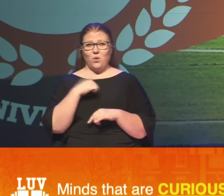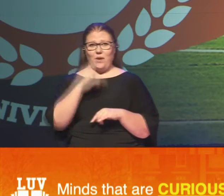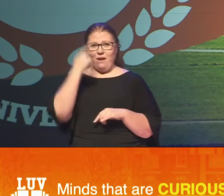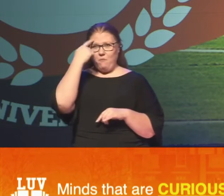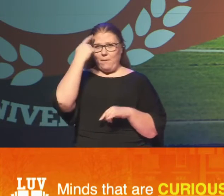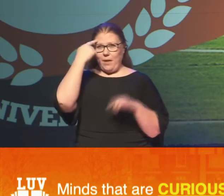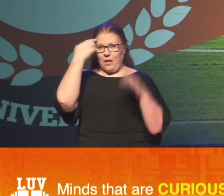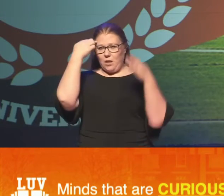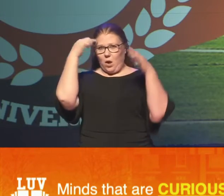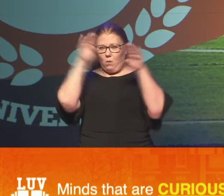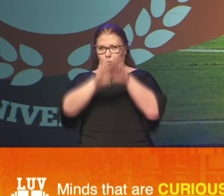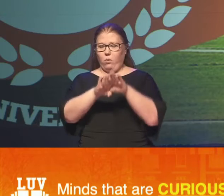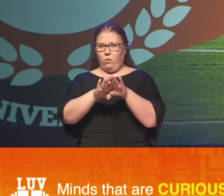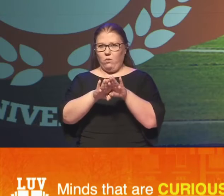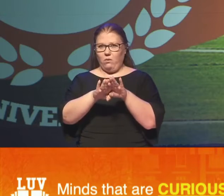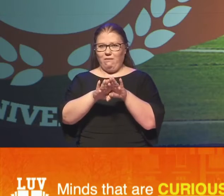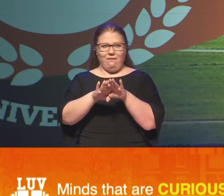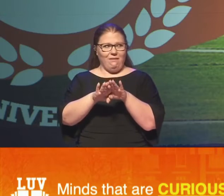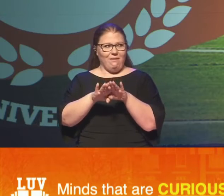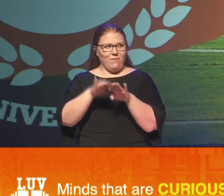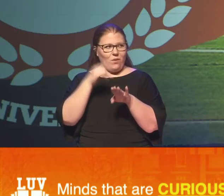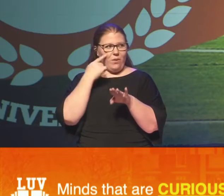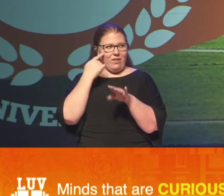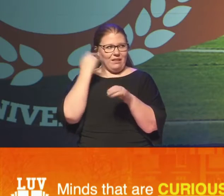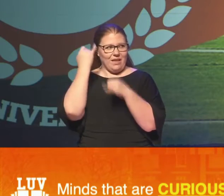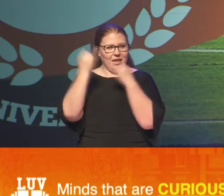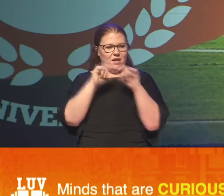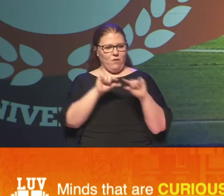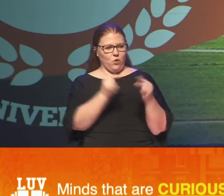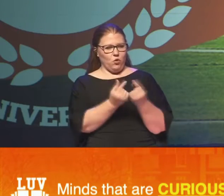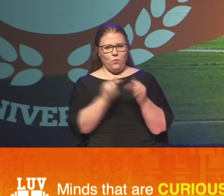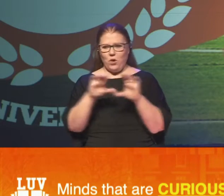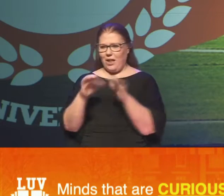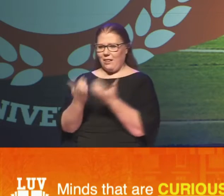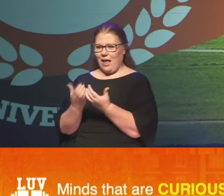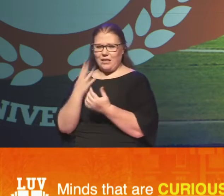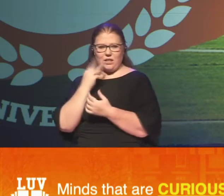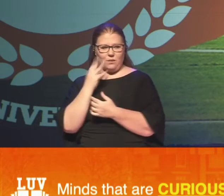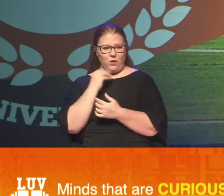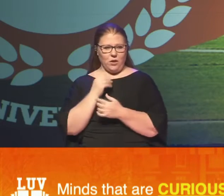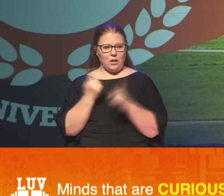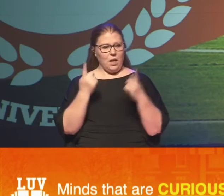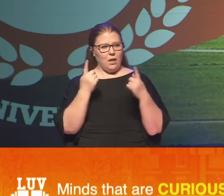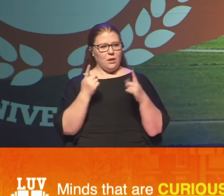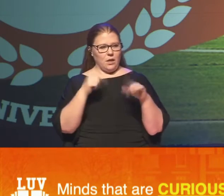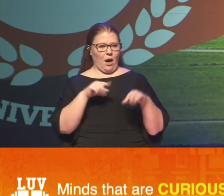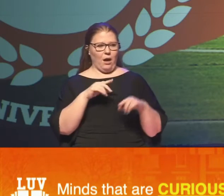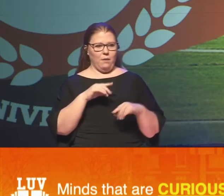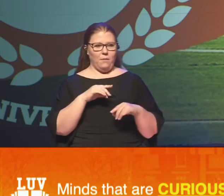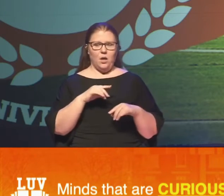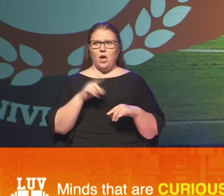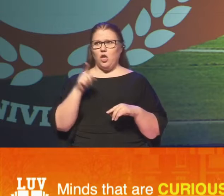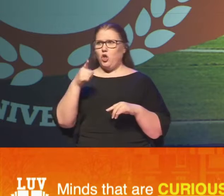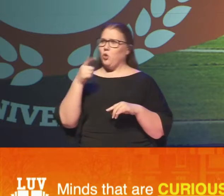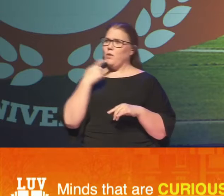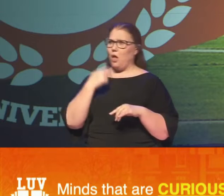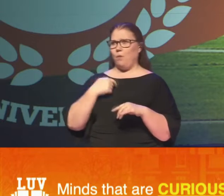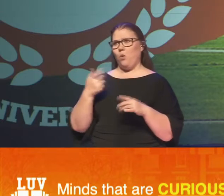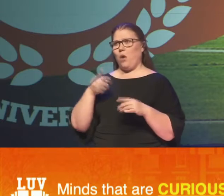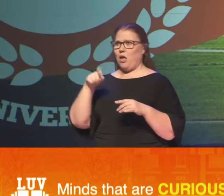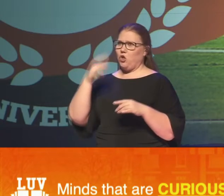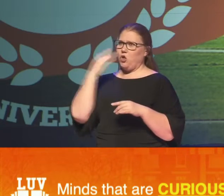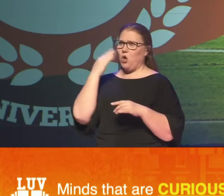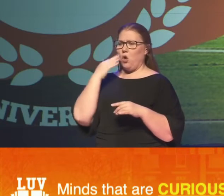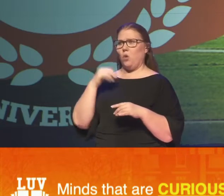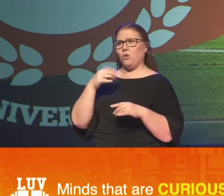that are closed. And so we think that the idea of a group or a class or an experience is to come and be told what I should know so that I